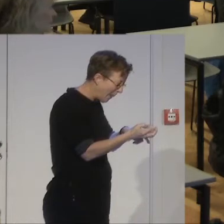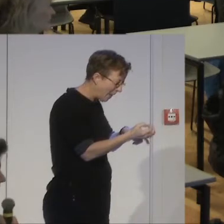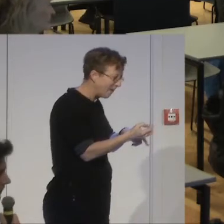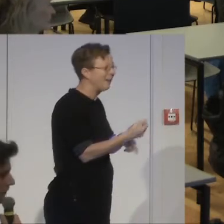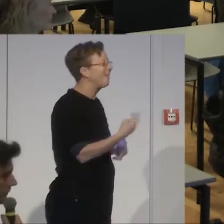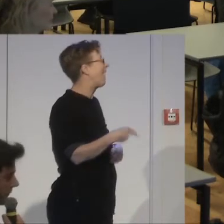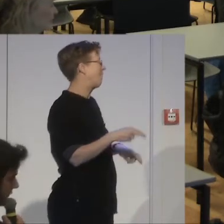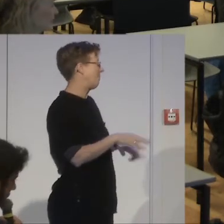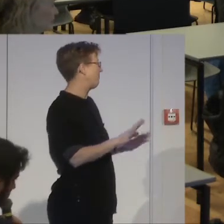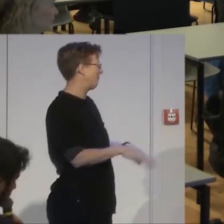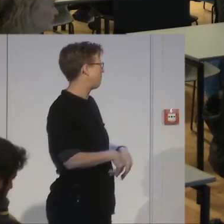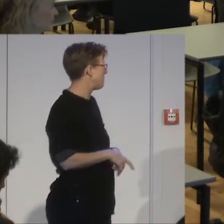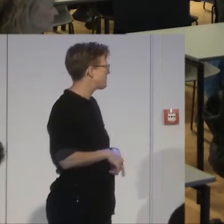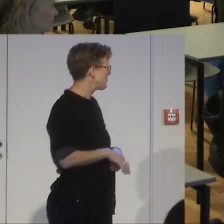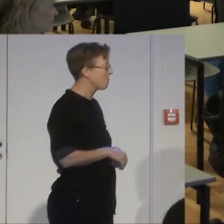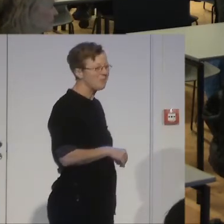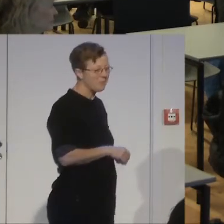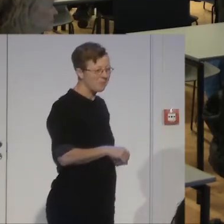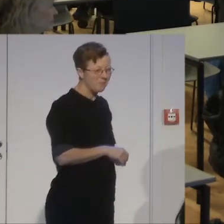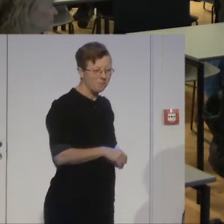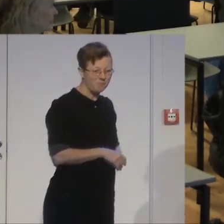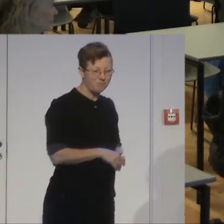No, it's okay.